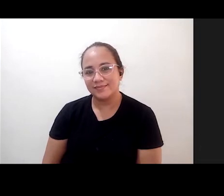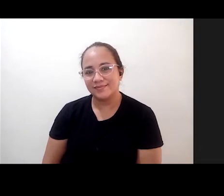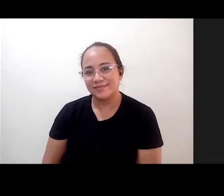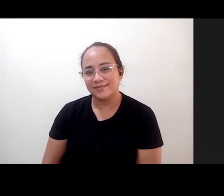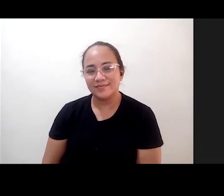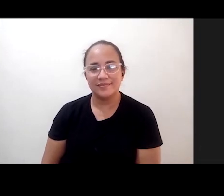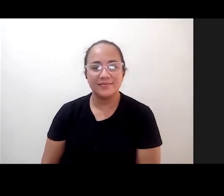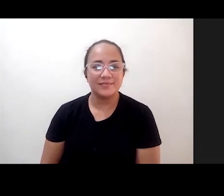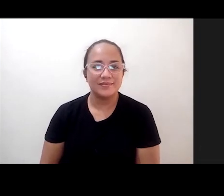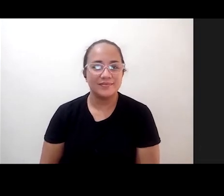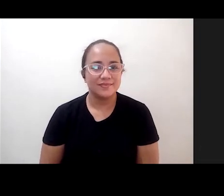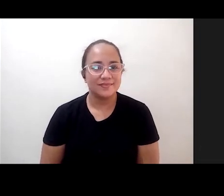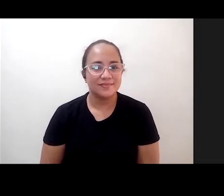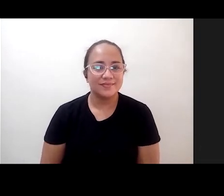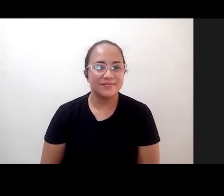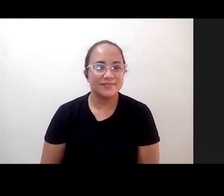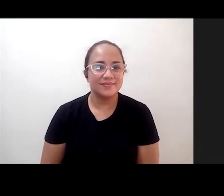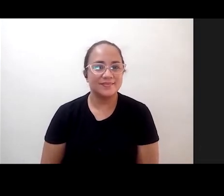Mm.